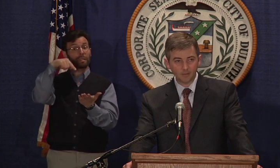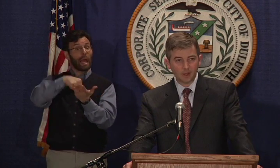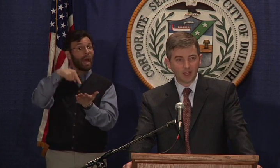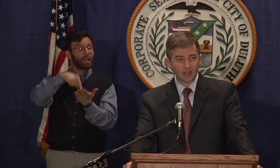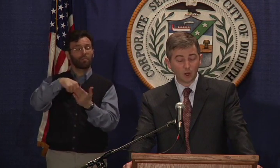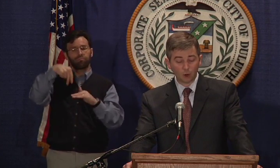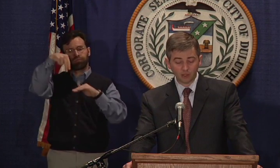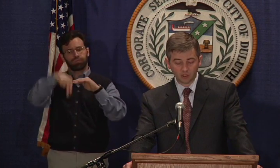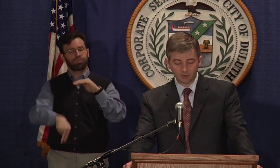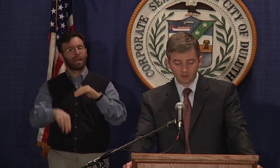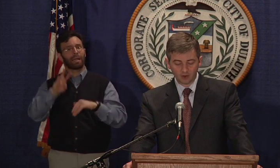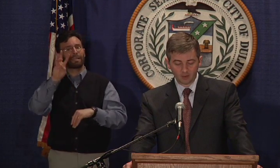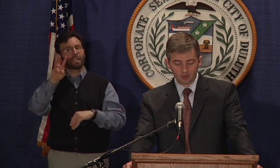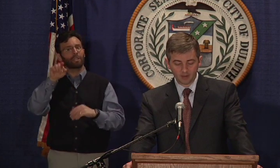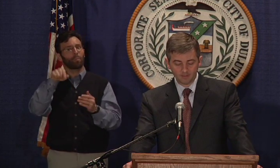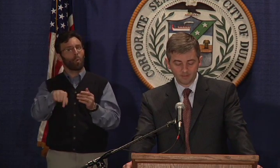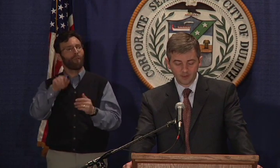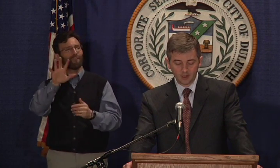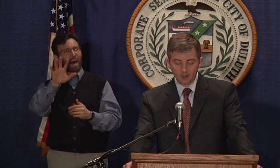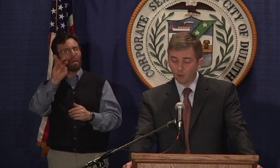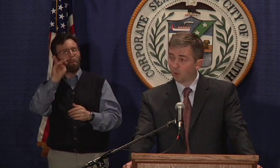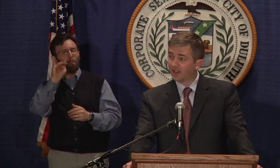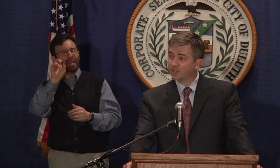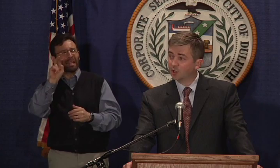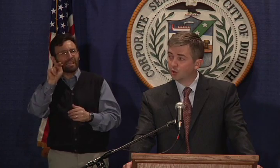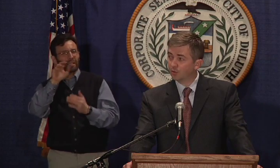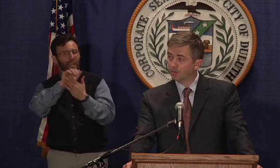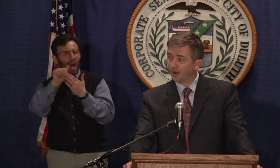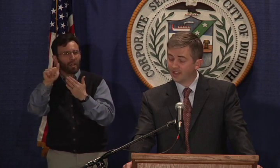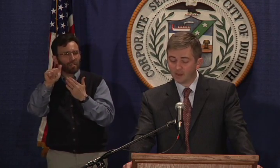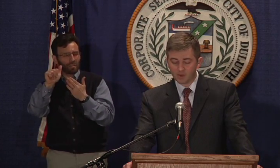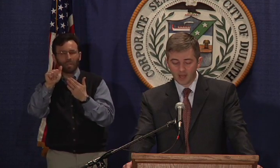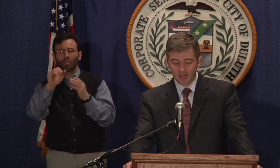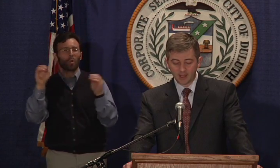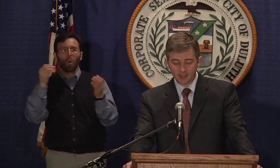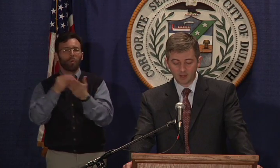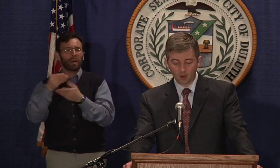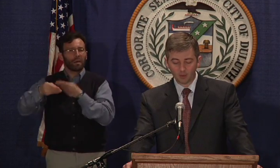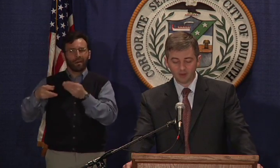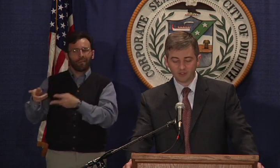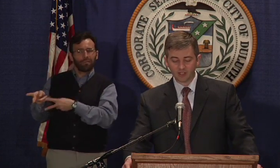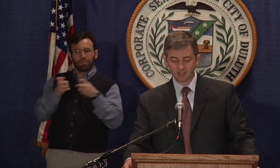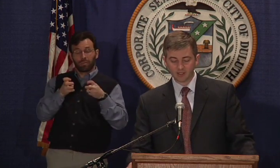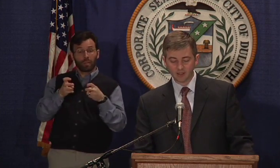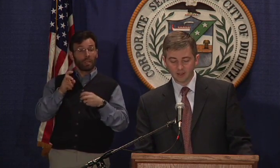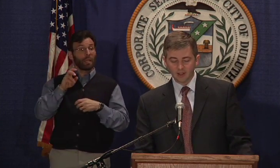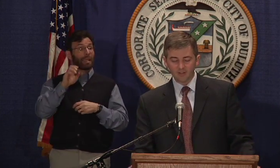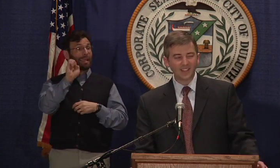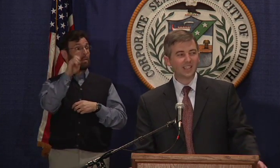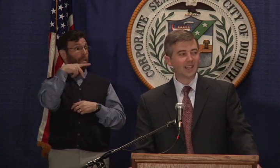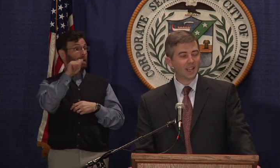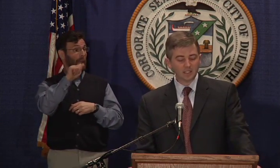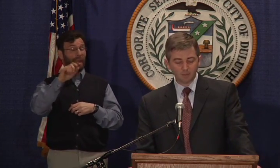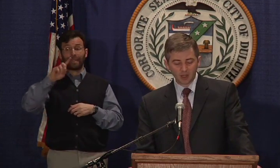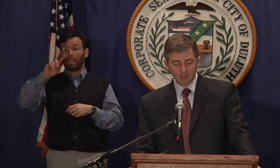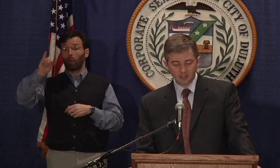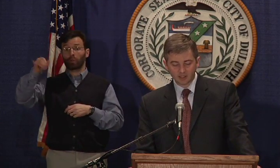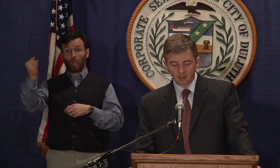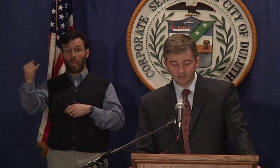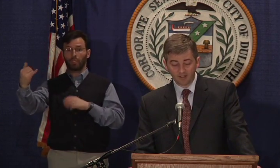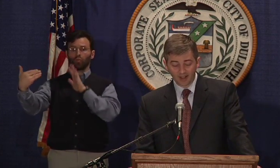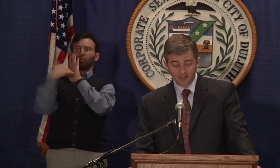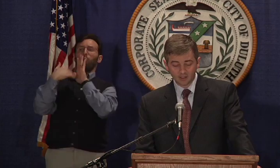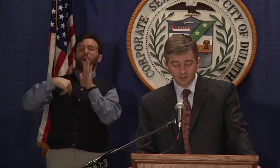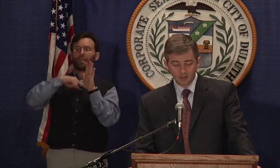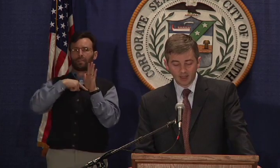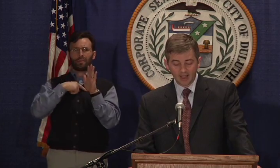deficit and no reserve to draw upon. We were being sued by the EPA and the Department of Justice, facing tens of millions